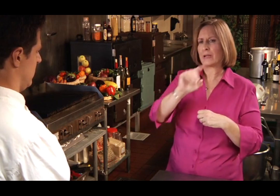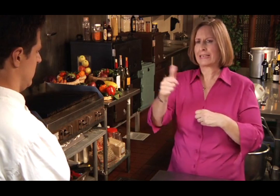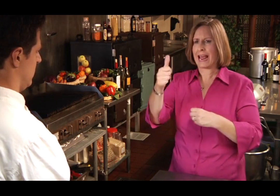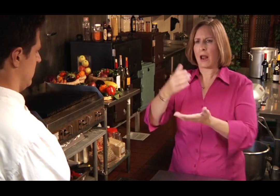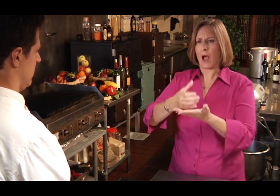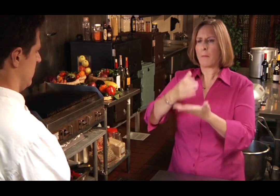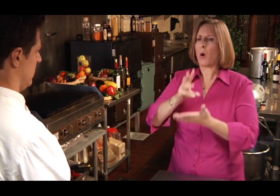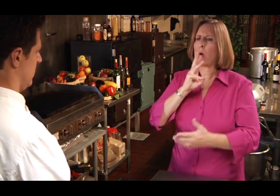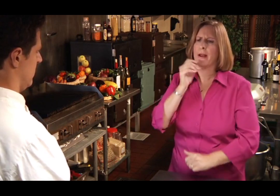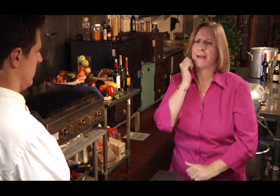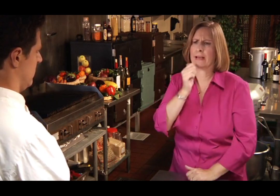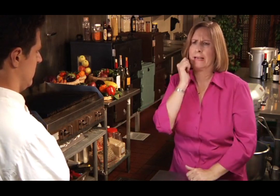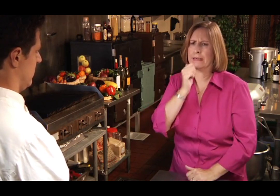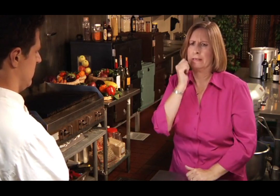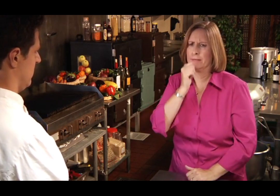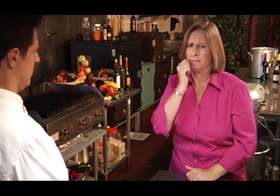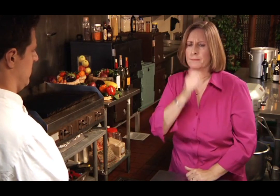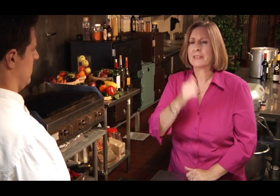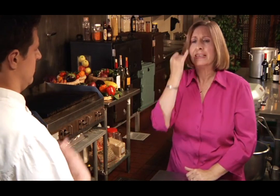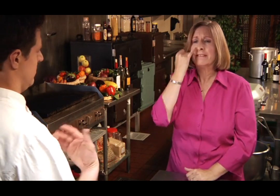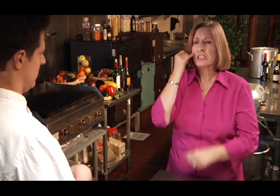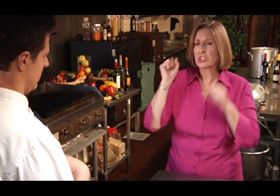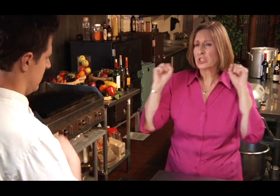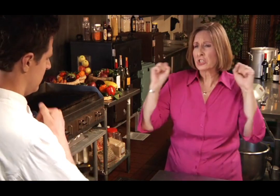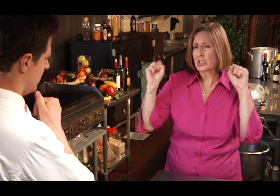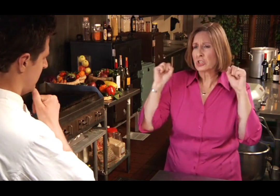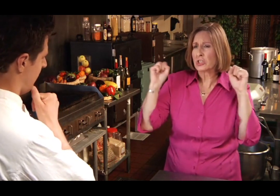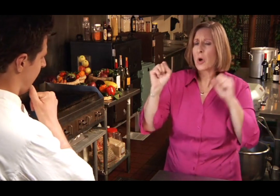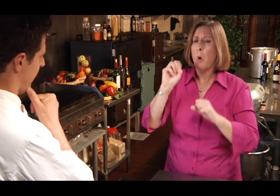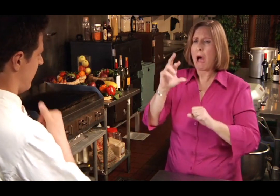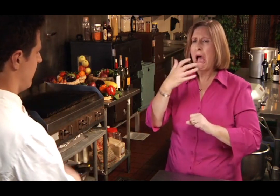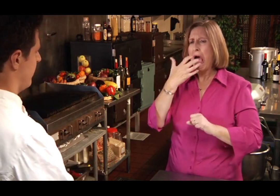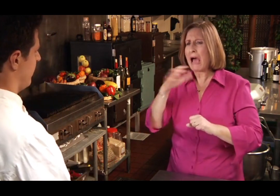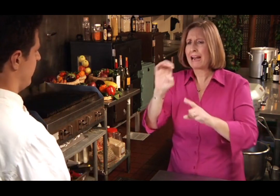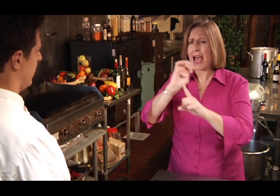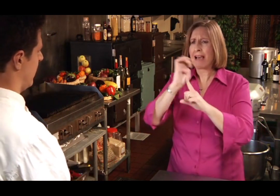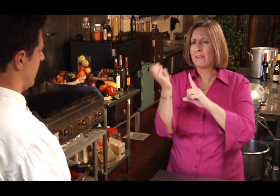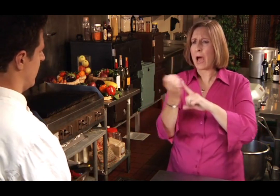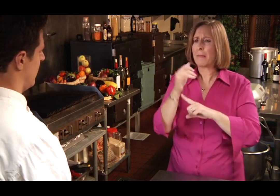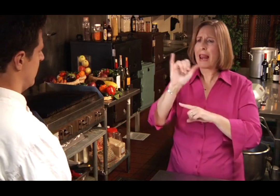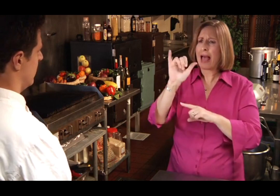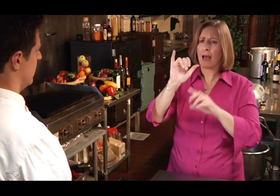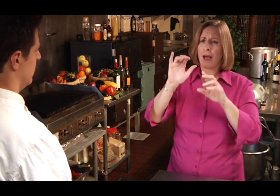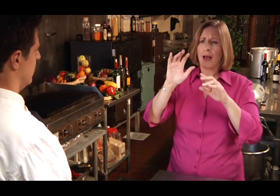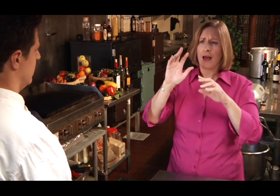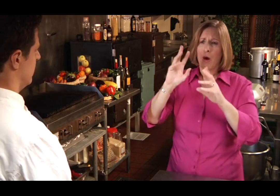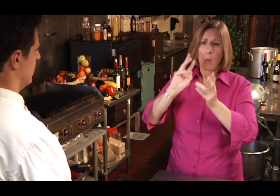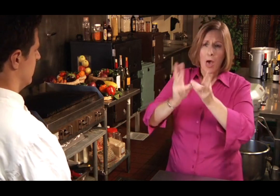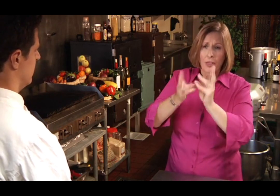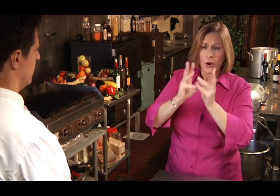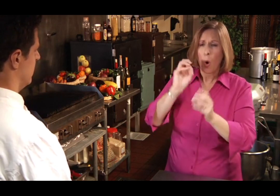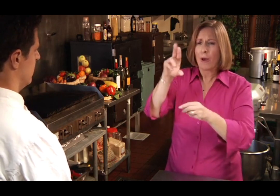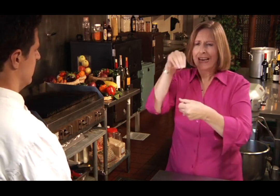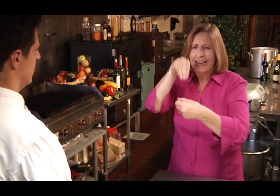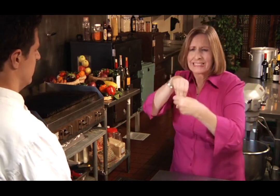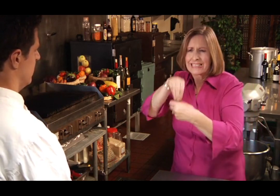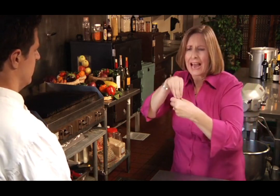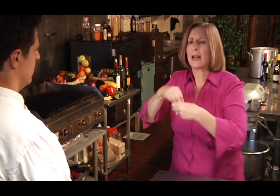cups of water a day. While exercising or in a hot environment, we lose water from our bodies.